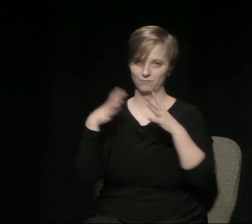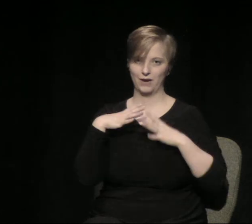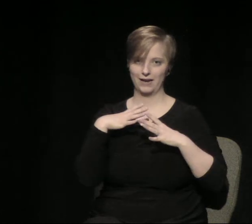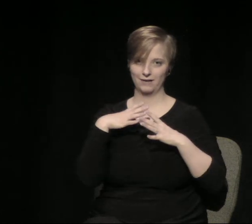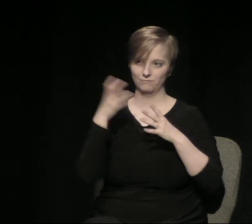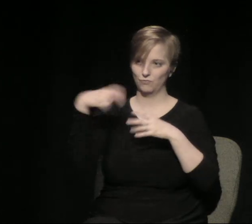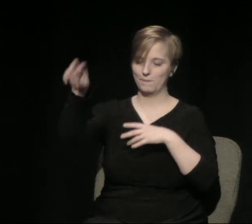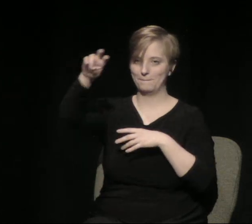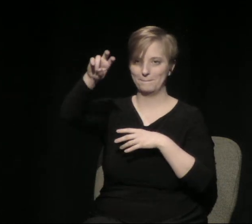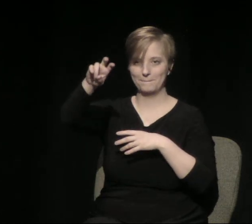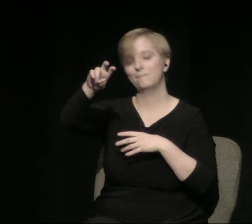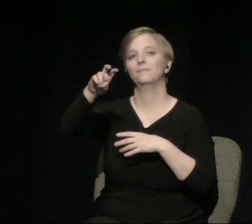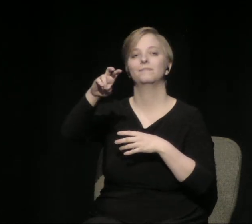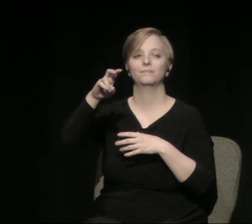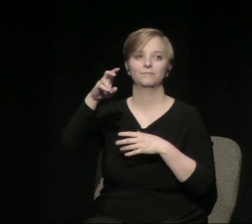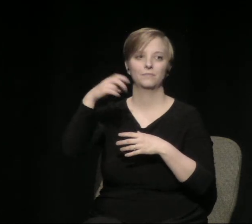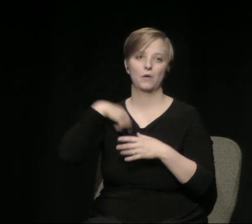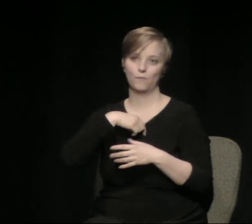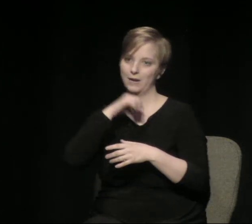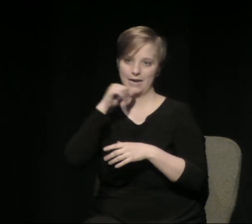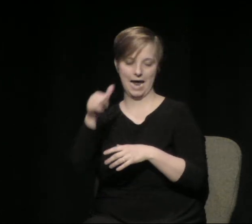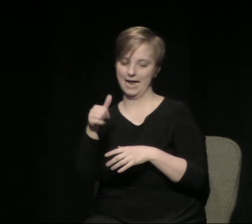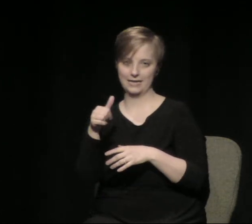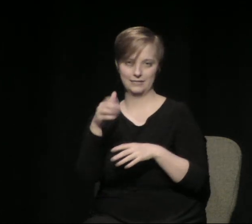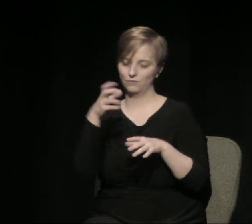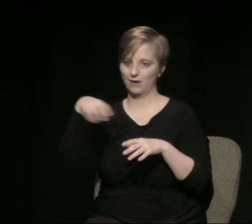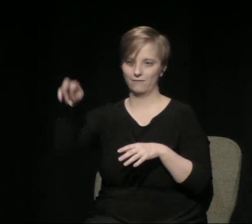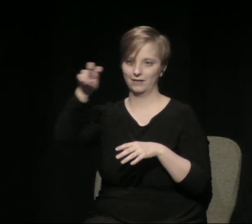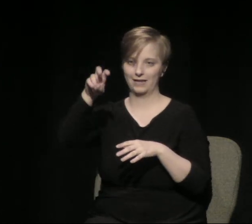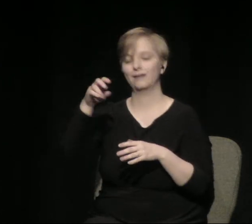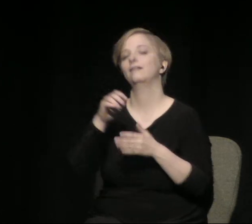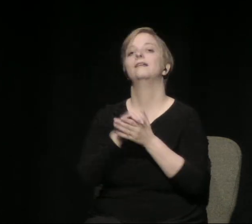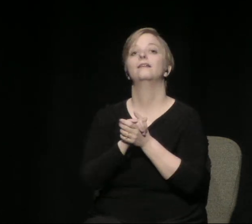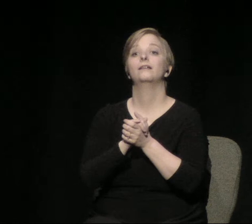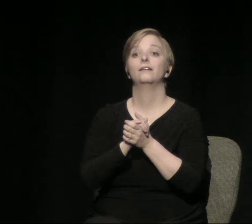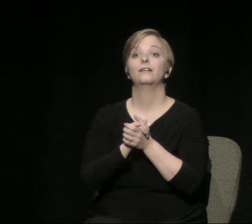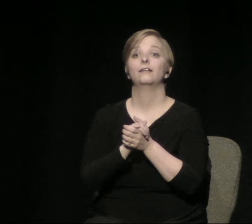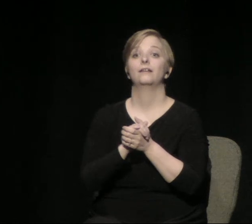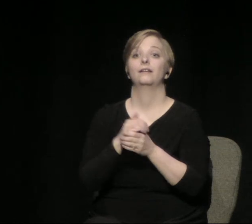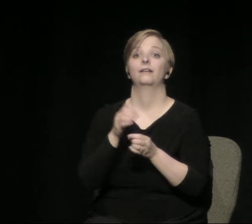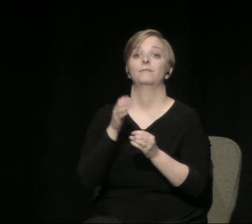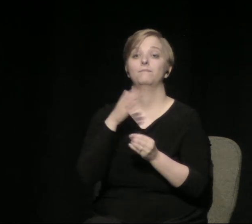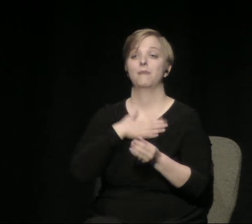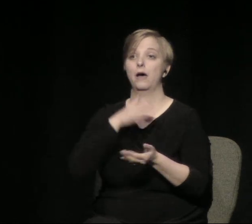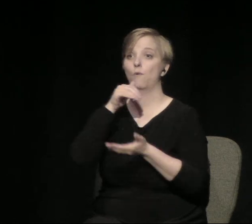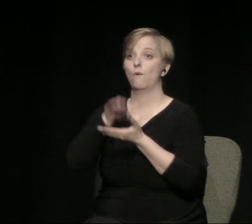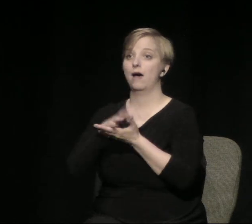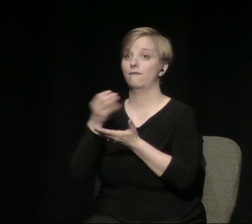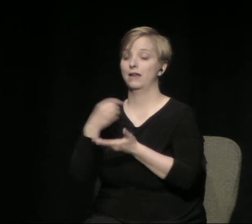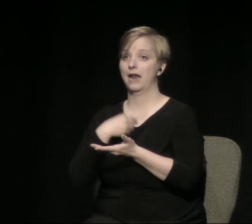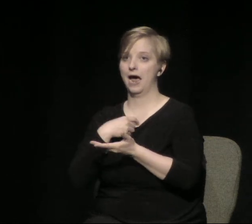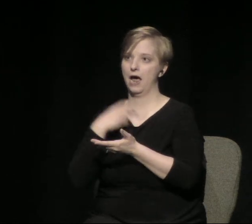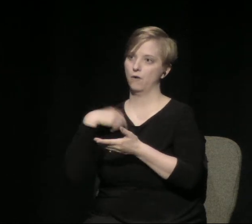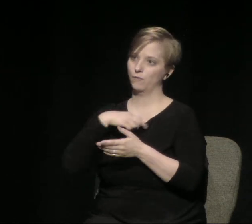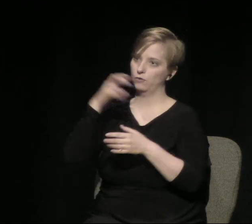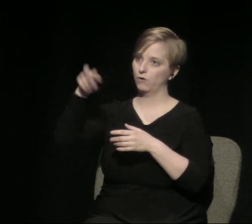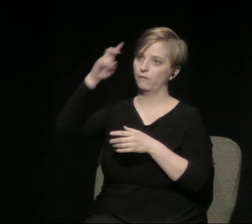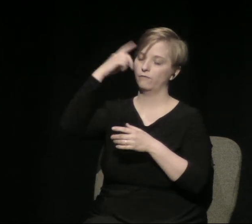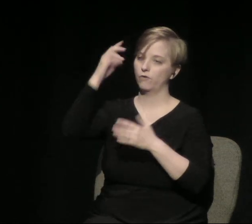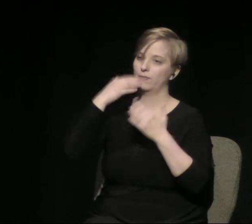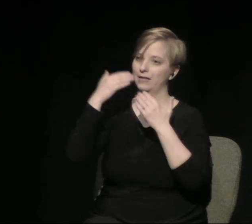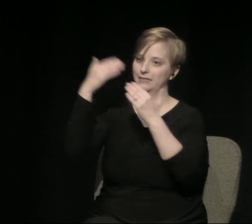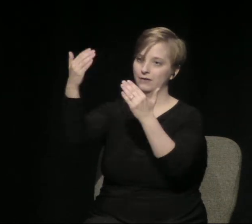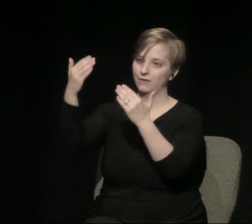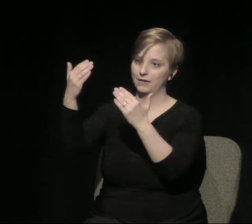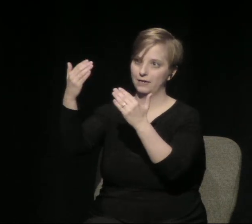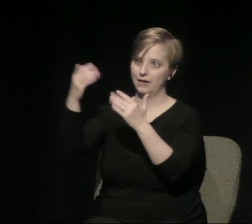my wife and I are in that club because we got a little more excited than we should have on our Thanksgiving trip. And then after Thanksgiving, there's another